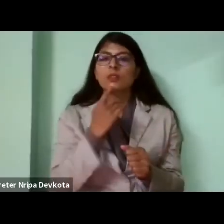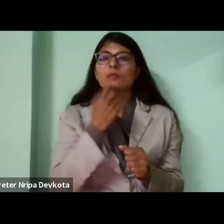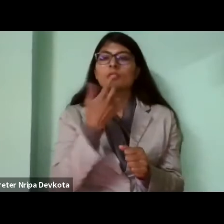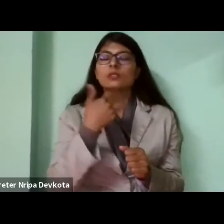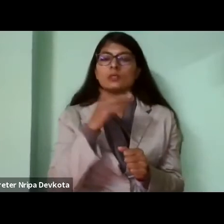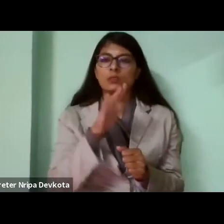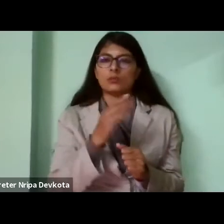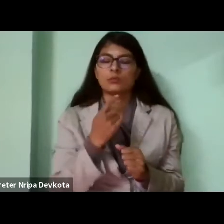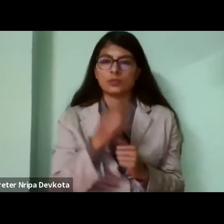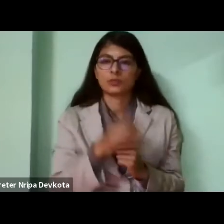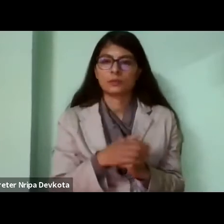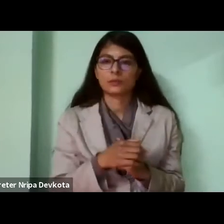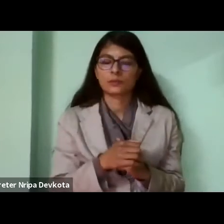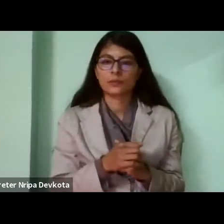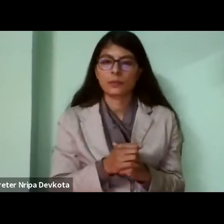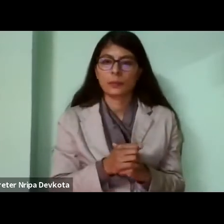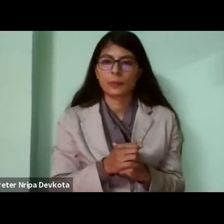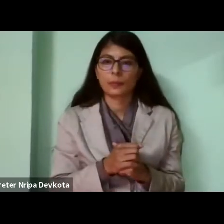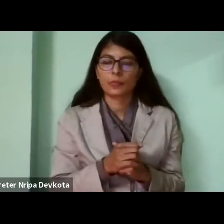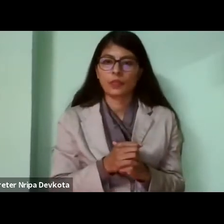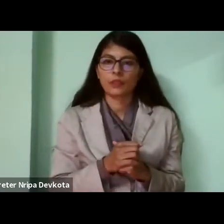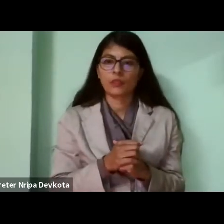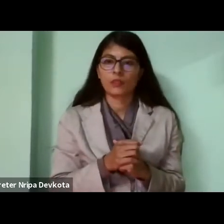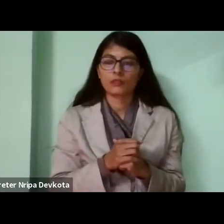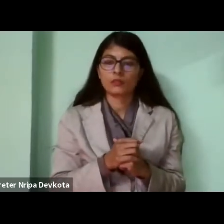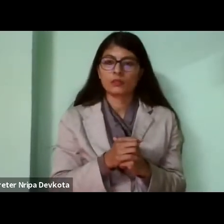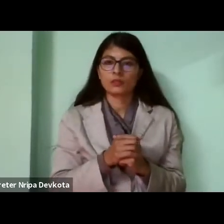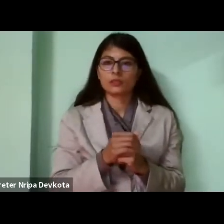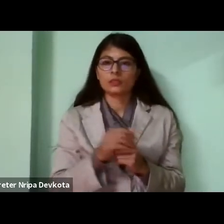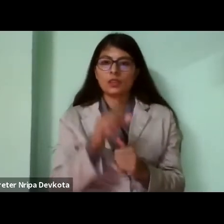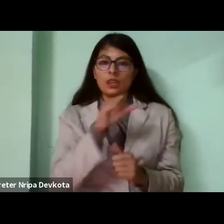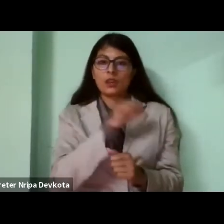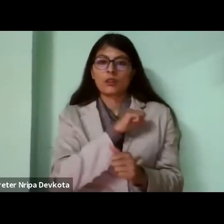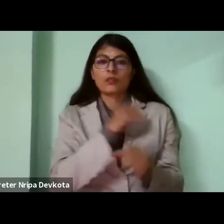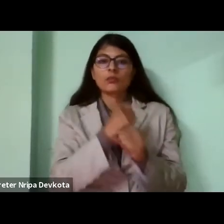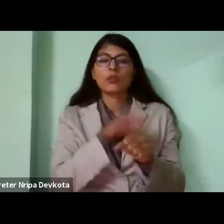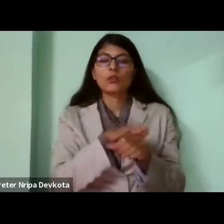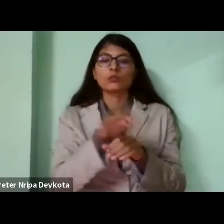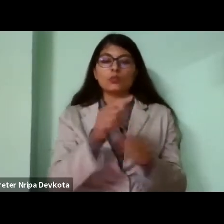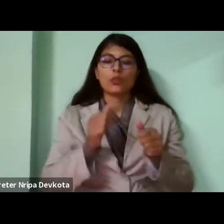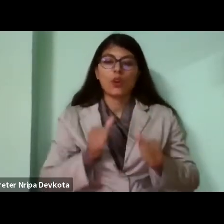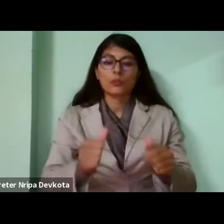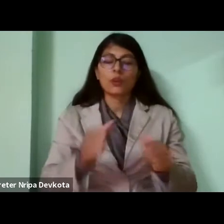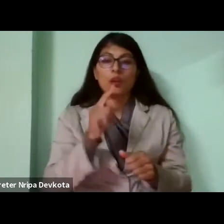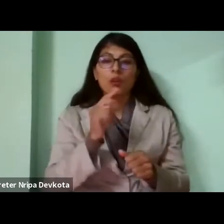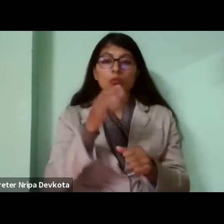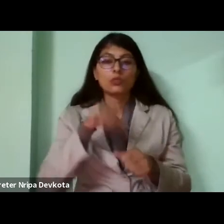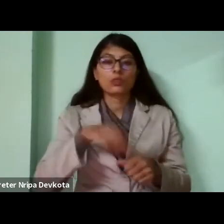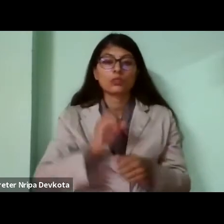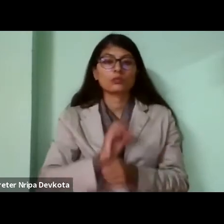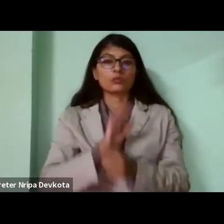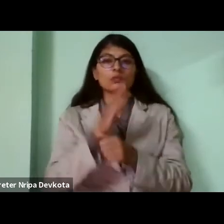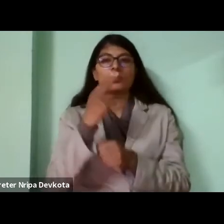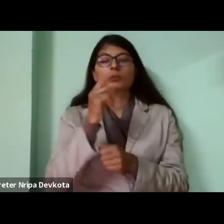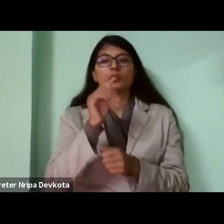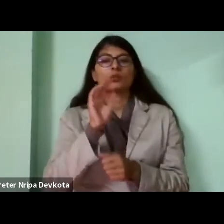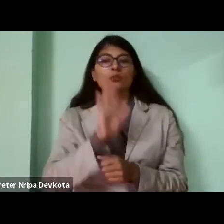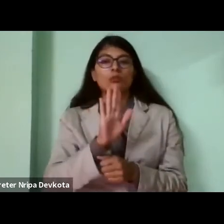look at how vibrant the movement of sex workers this time has been, how amount of support